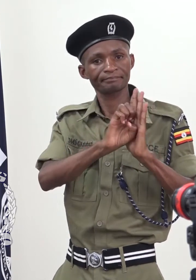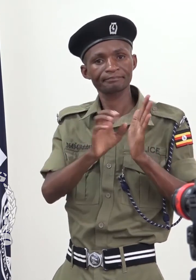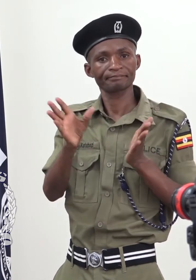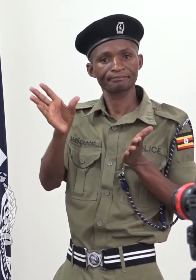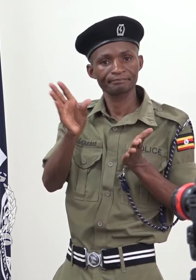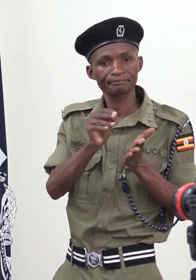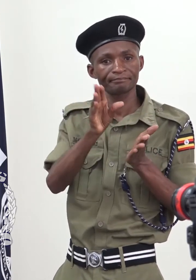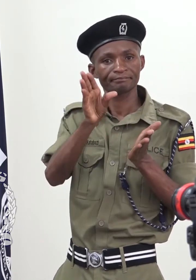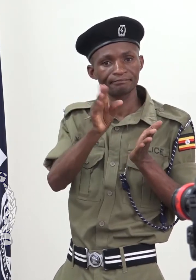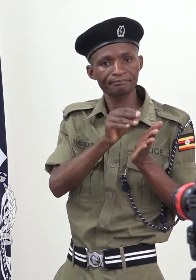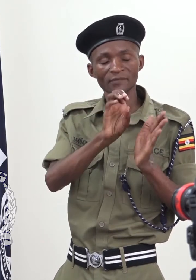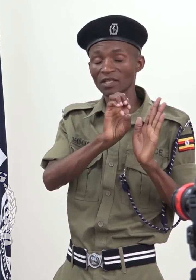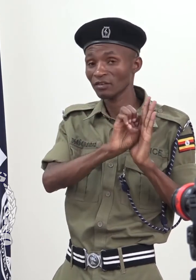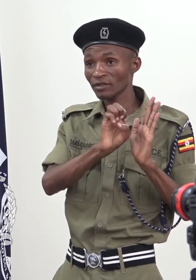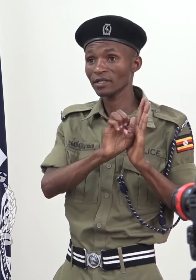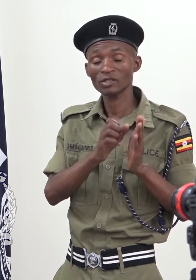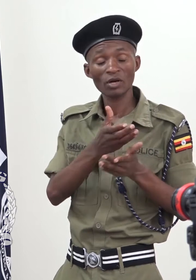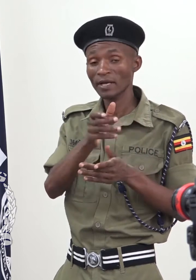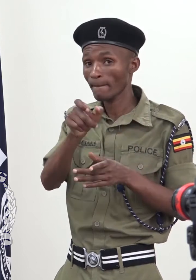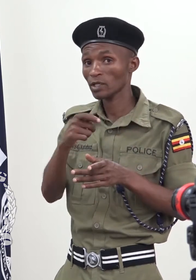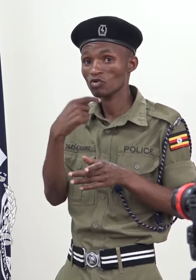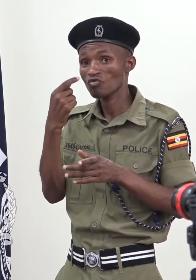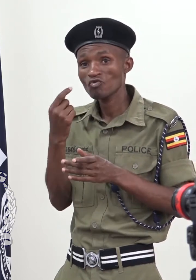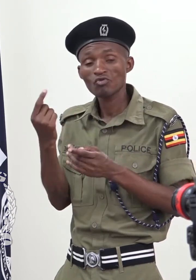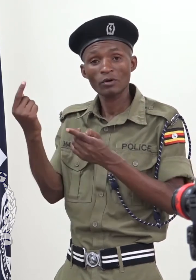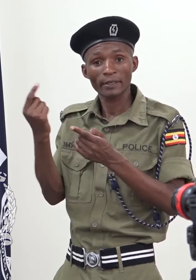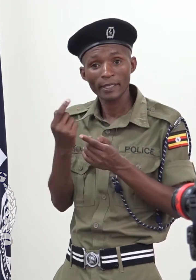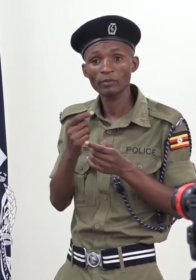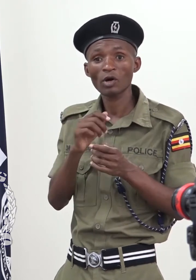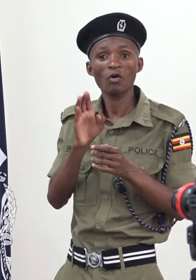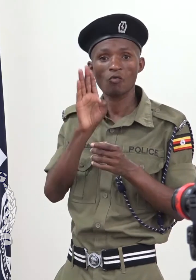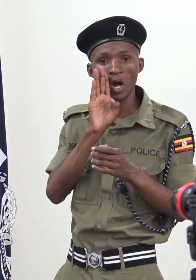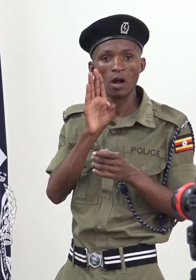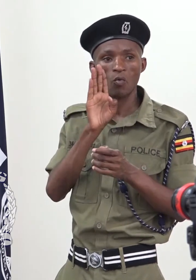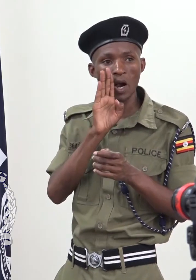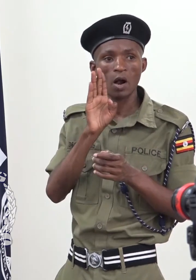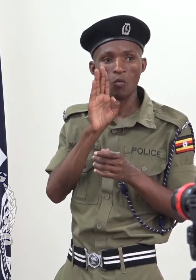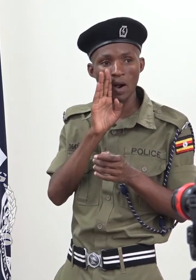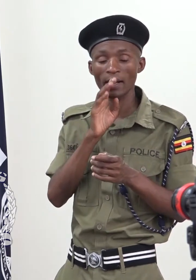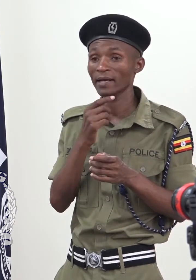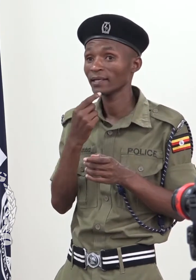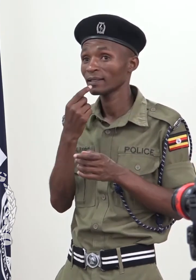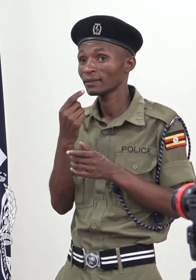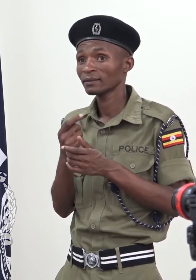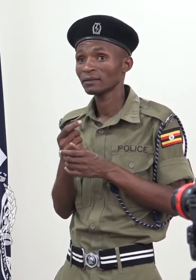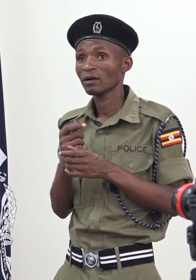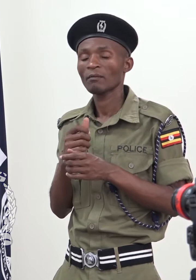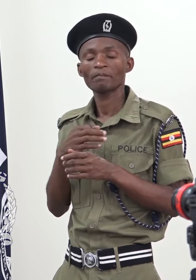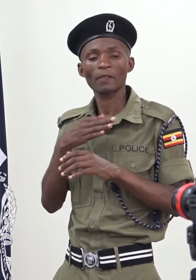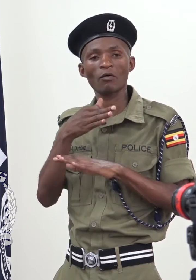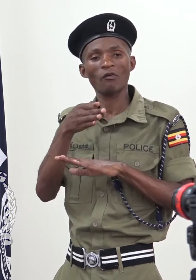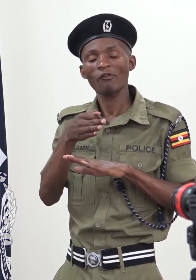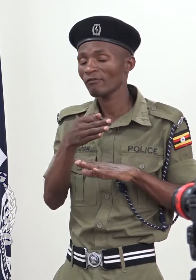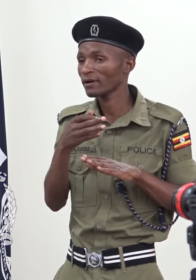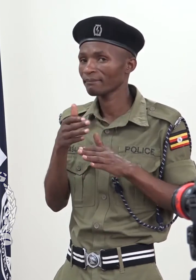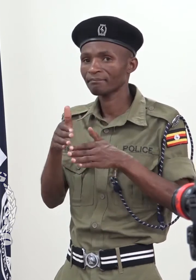from whoever was coming up with whatever speculation over the death of the Right